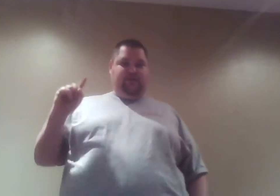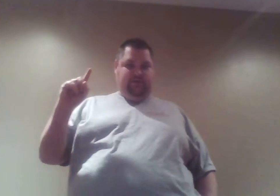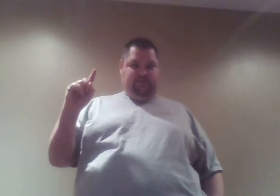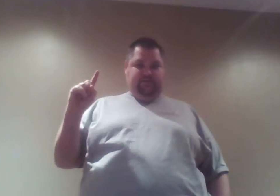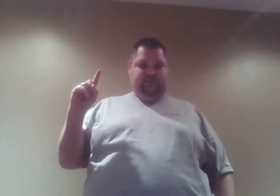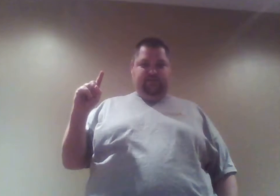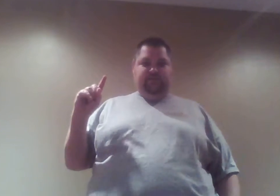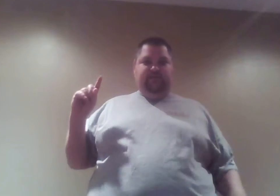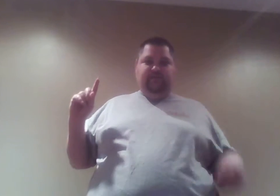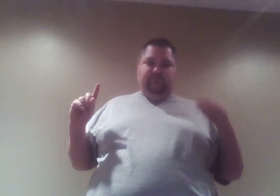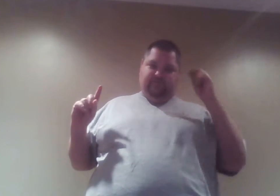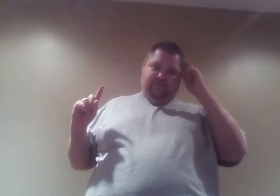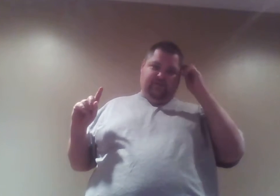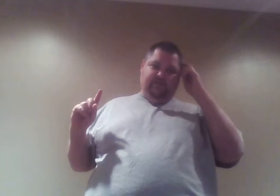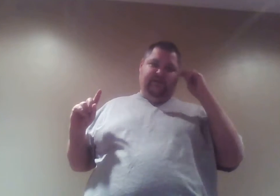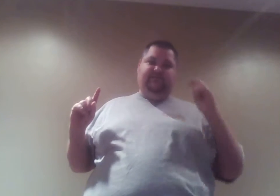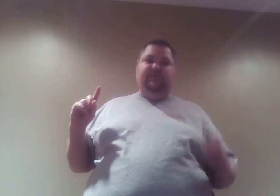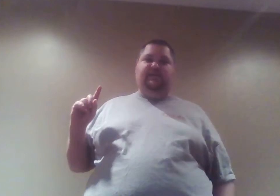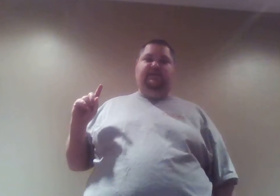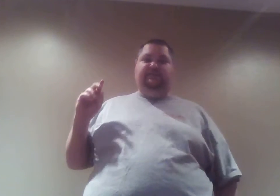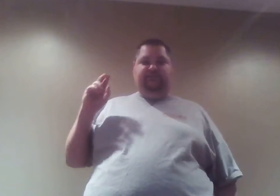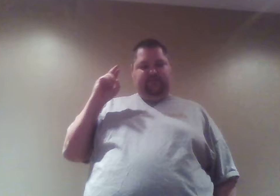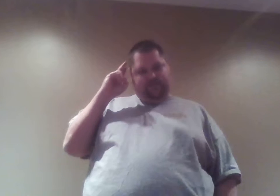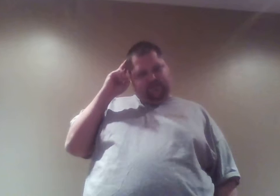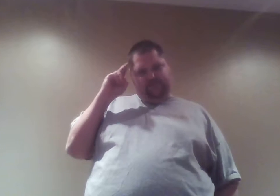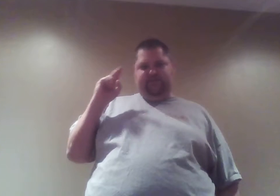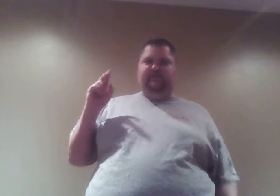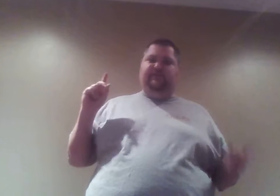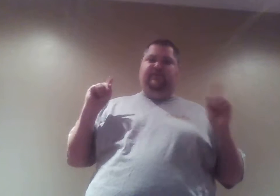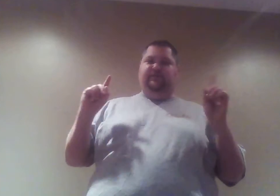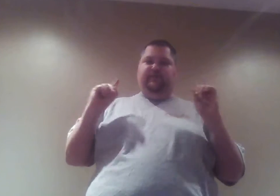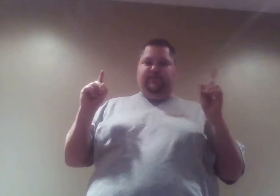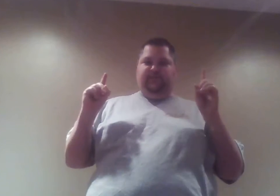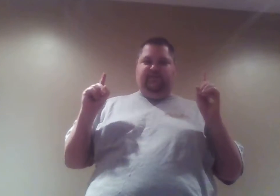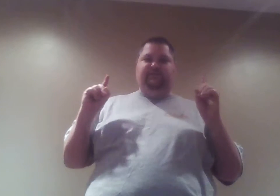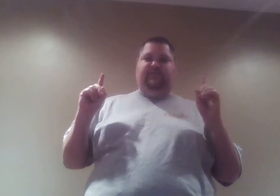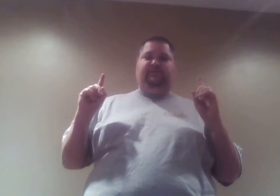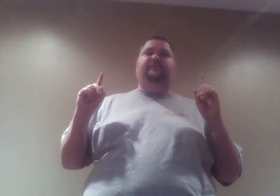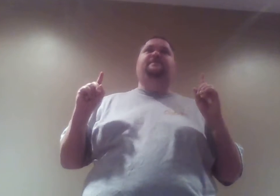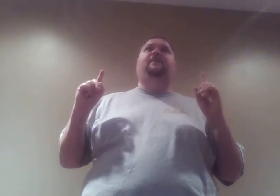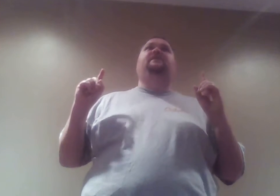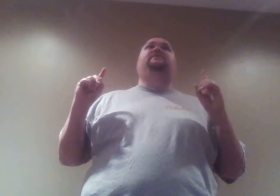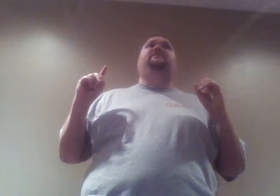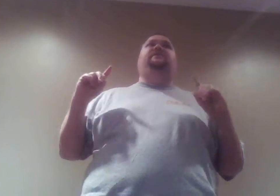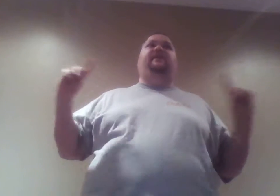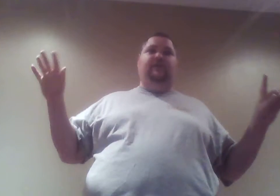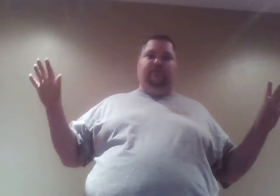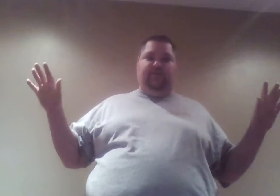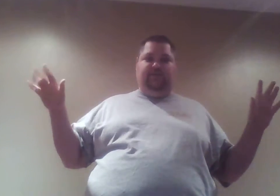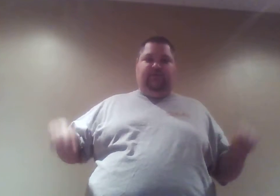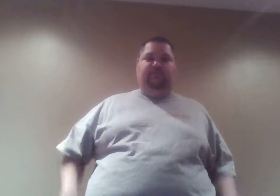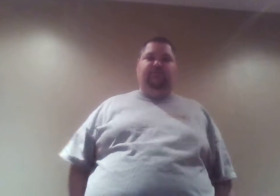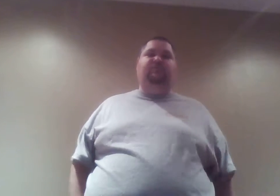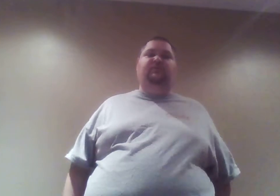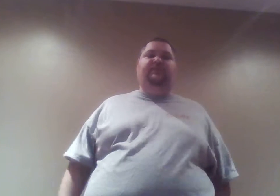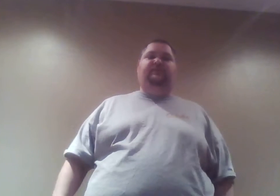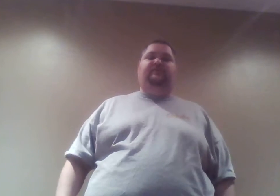But our last bit is not necessarily carnival themed. In fact, it can go with anything. We will be